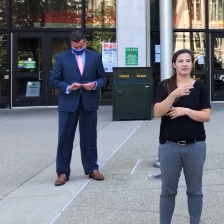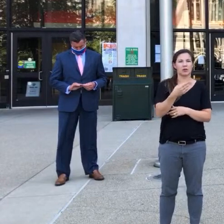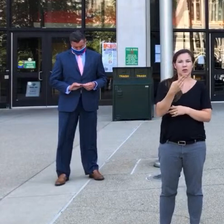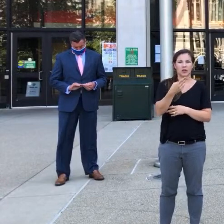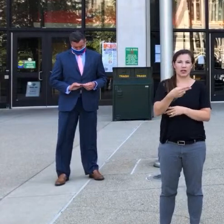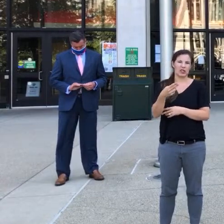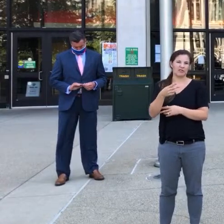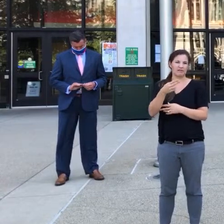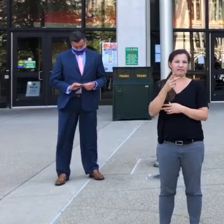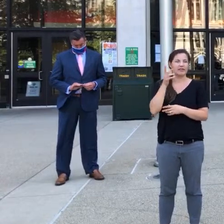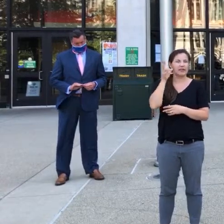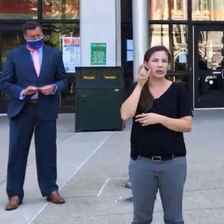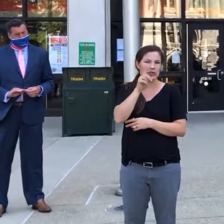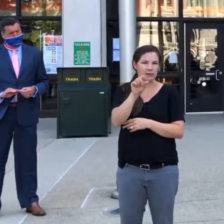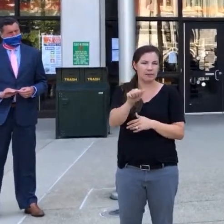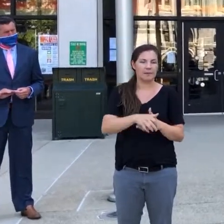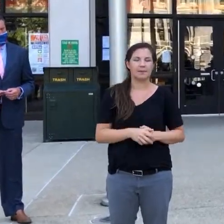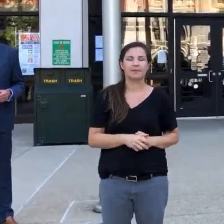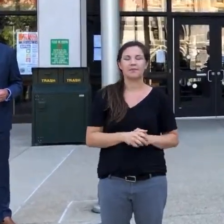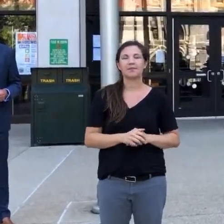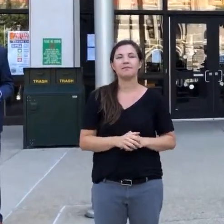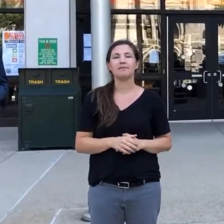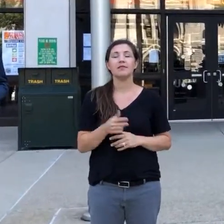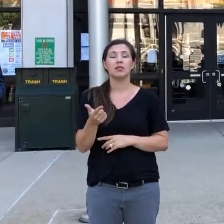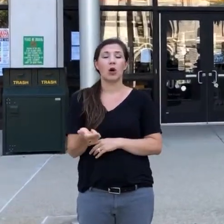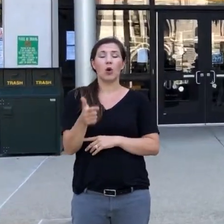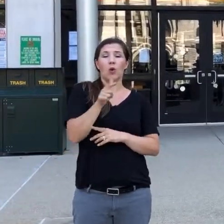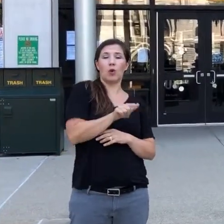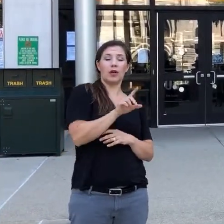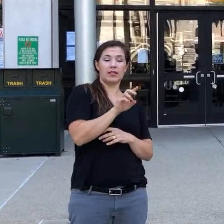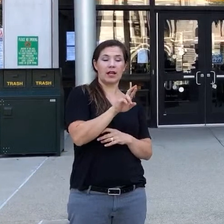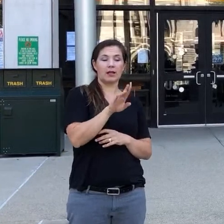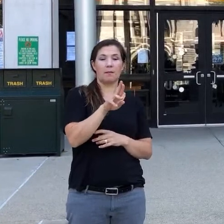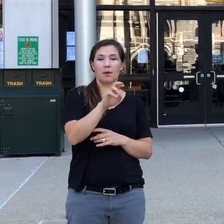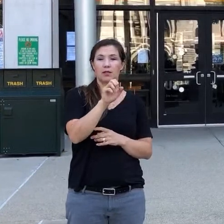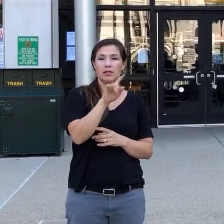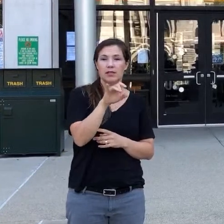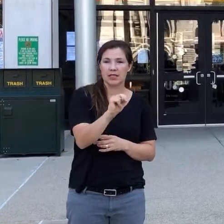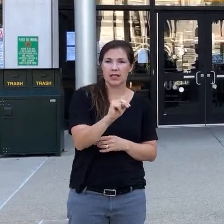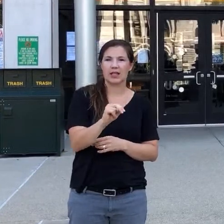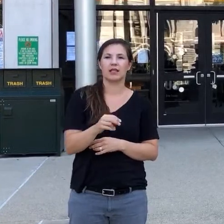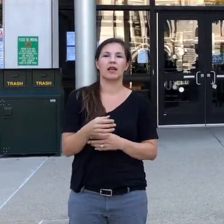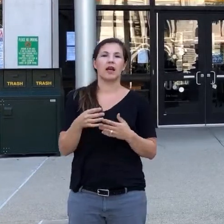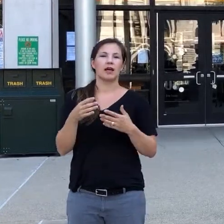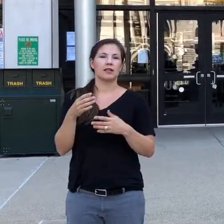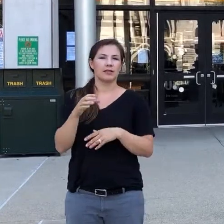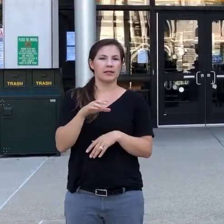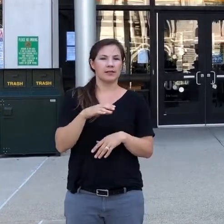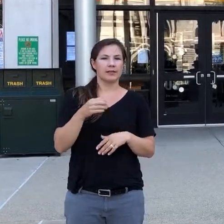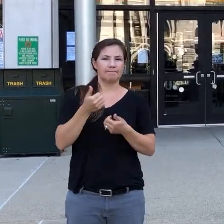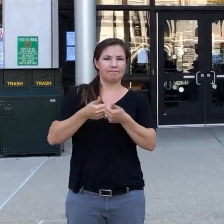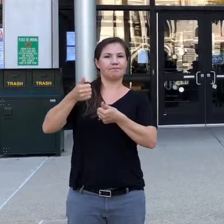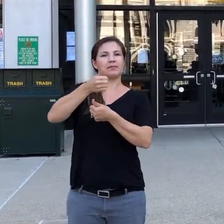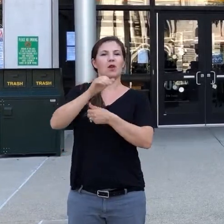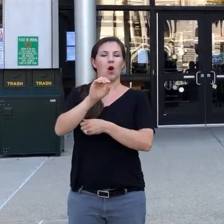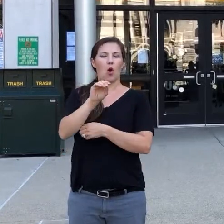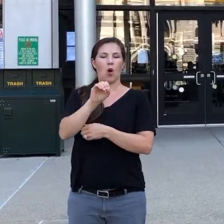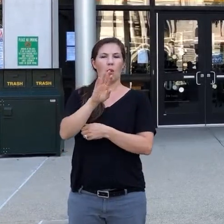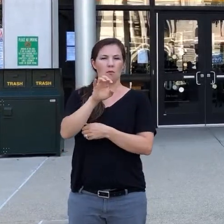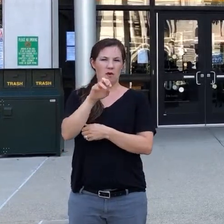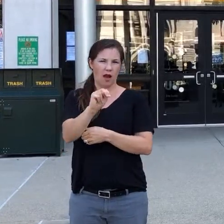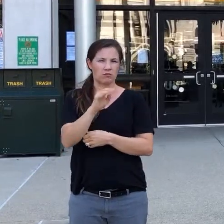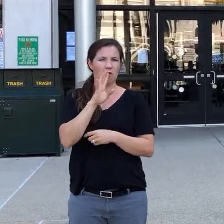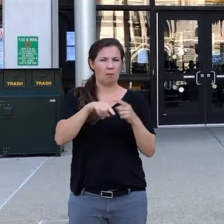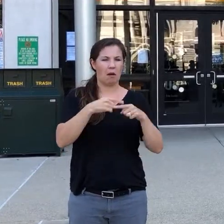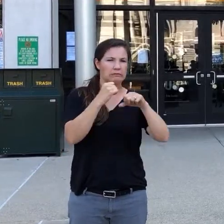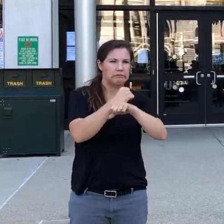hearing disability. I will let Dr. Burstein and Commissioner O'Brien talk a little bit more about the statistics, but it is disconcerting